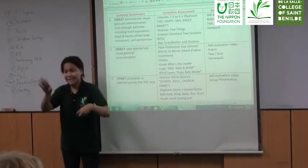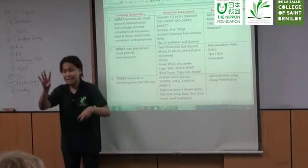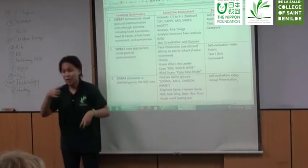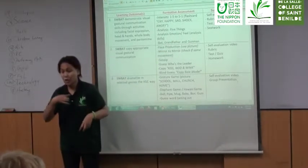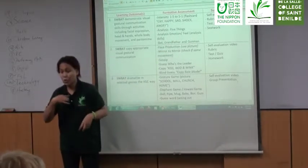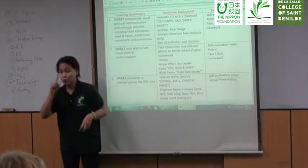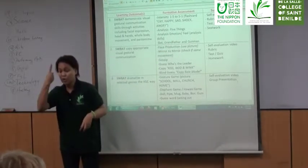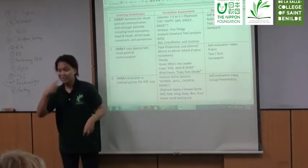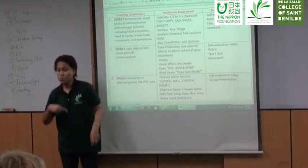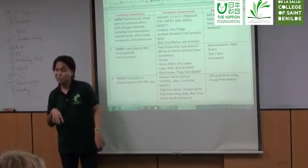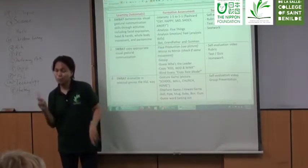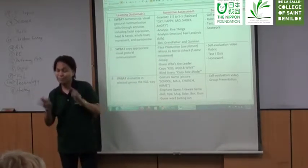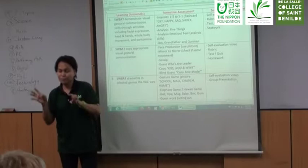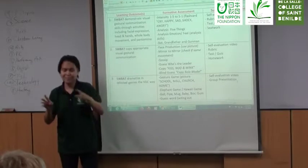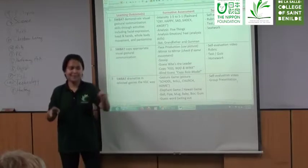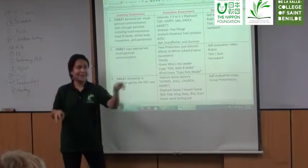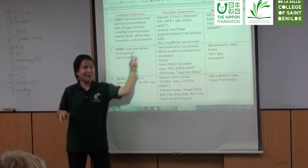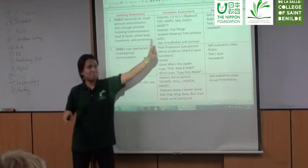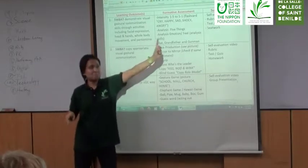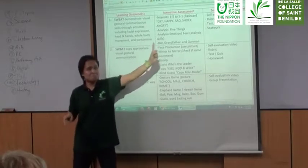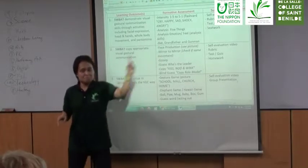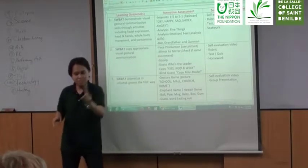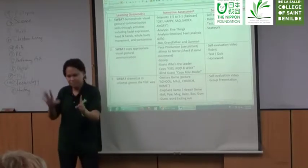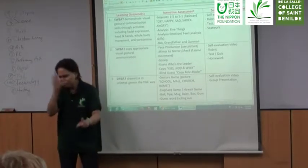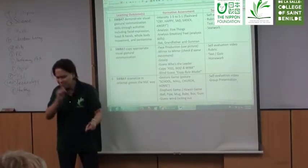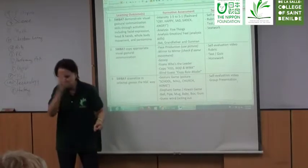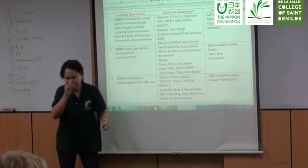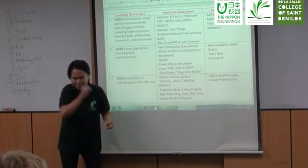convey the same message.